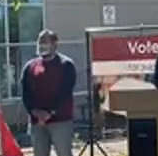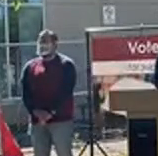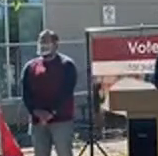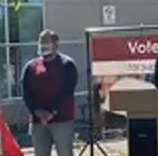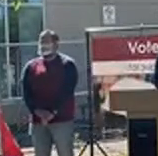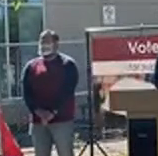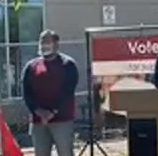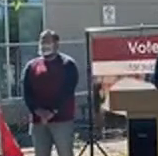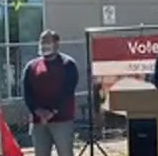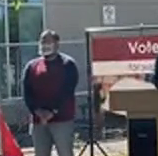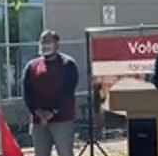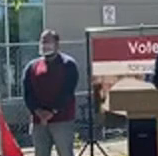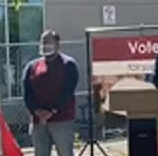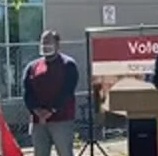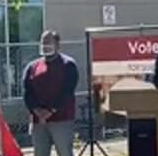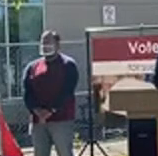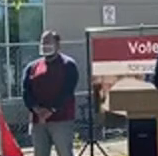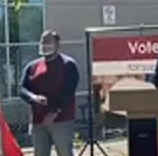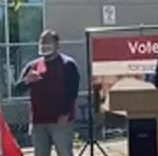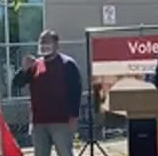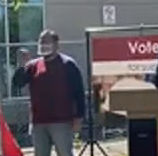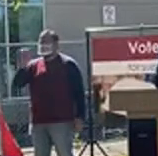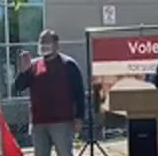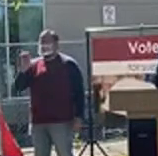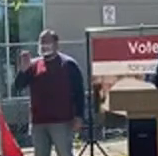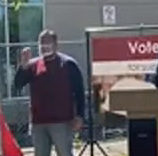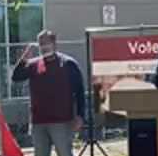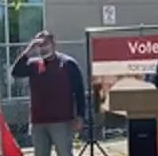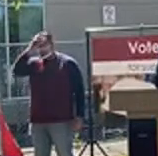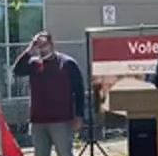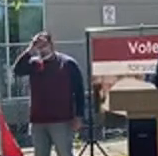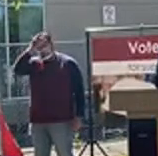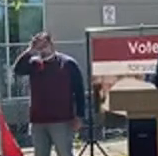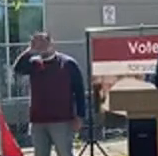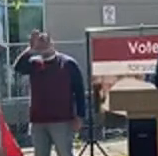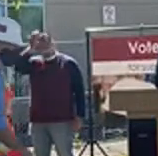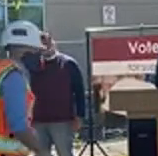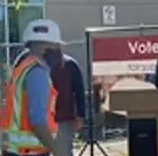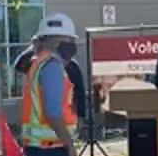Yeah, let's put a third one in there, Joe. Hey, Joe, come on. And Joe Bonanno.